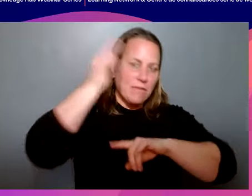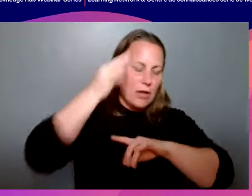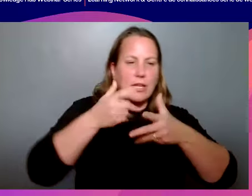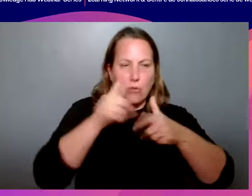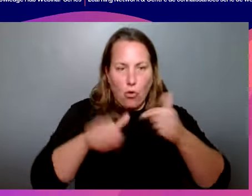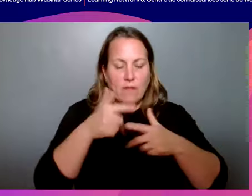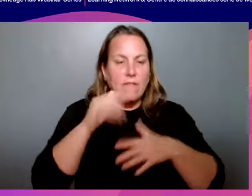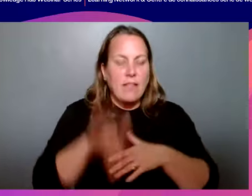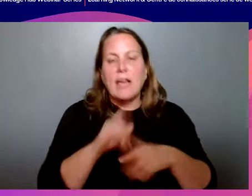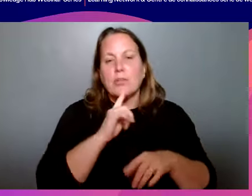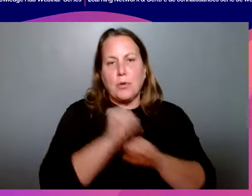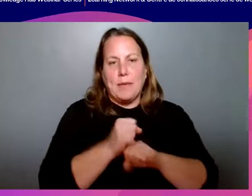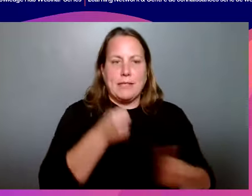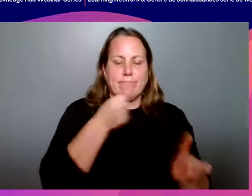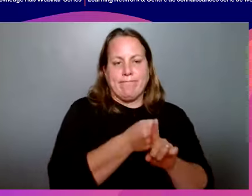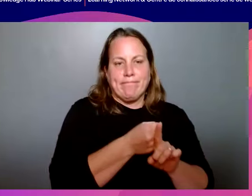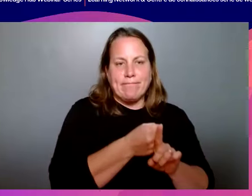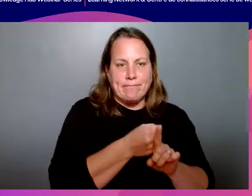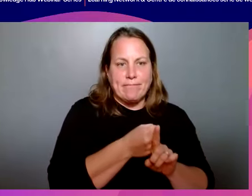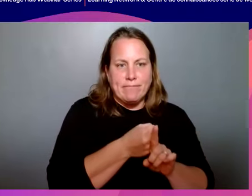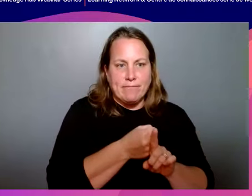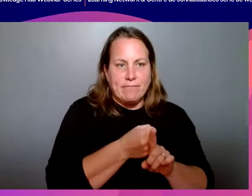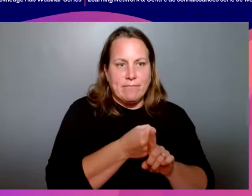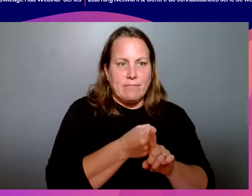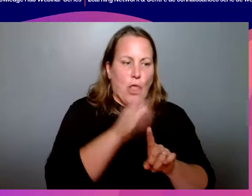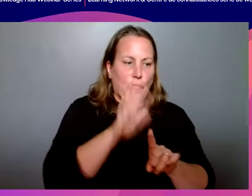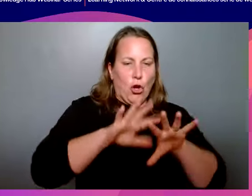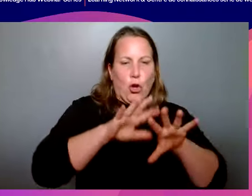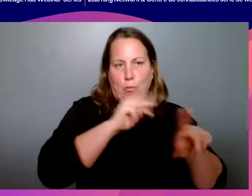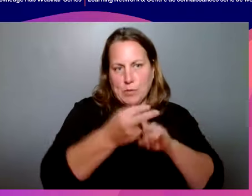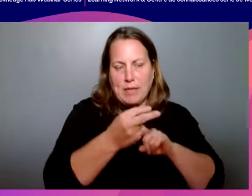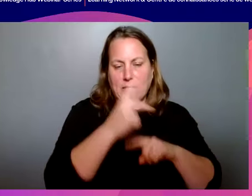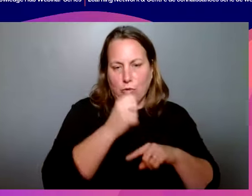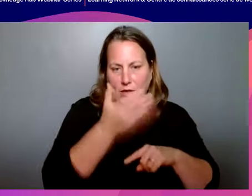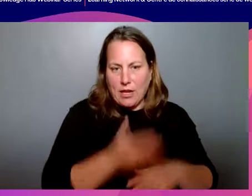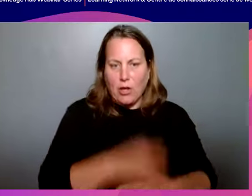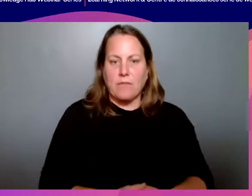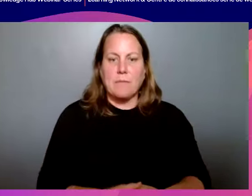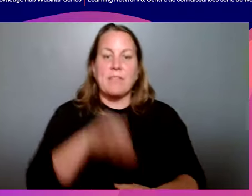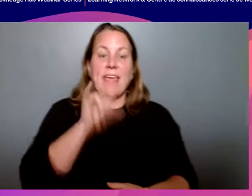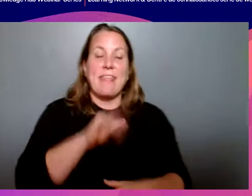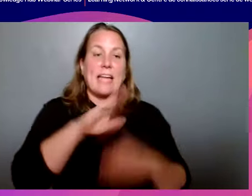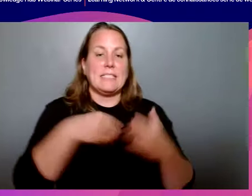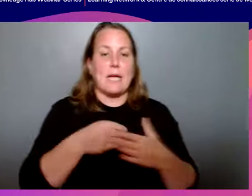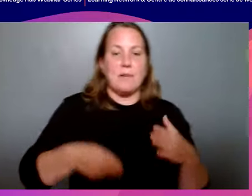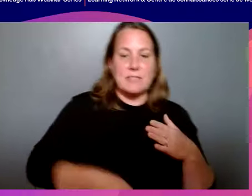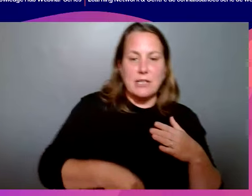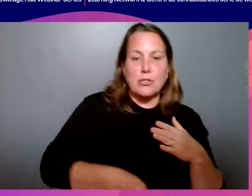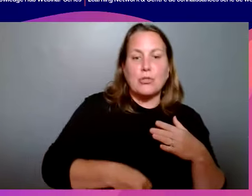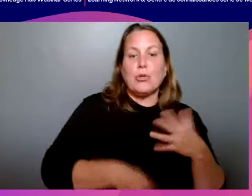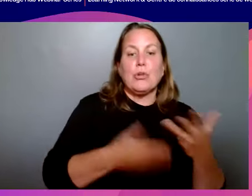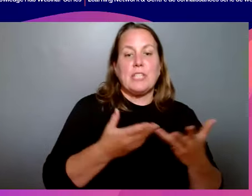The gender-based violence sector remains largely structured around a cisgender heteronormative victim-perpetrator